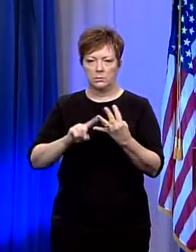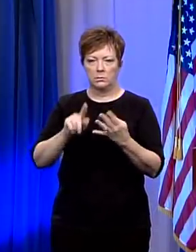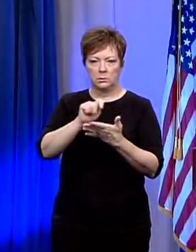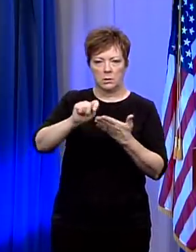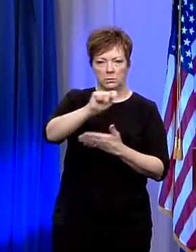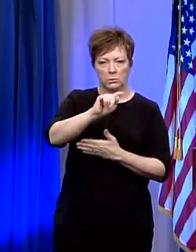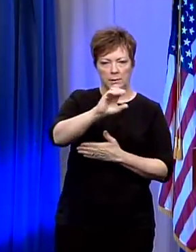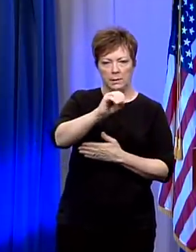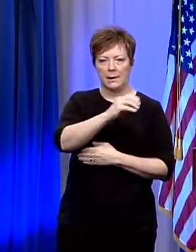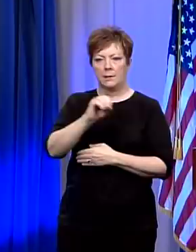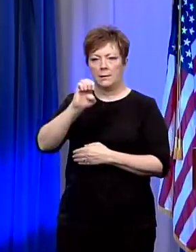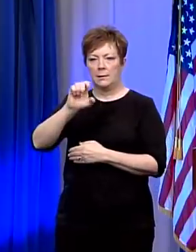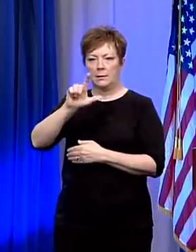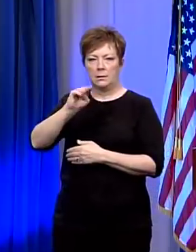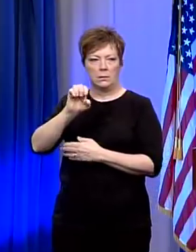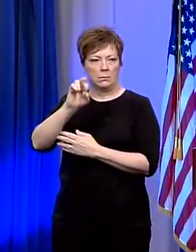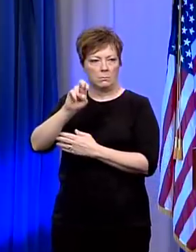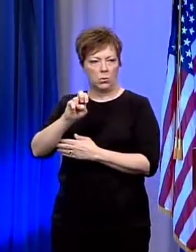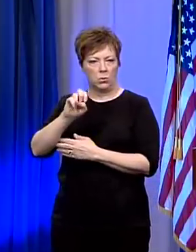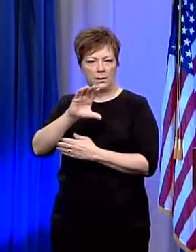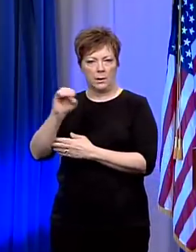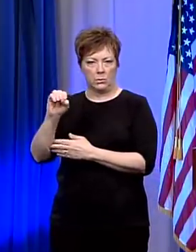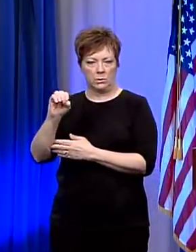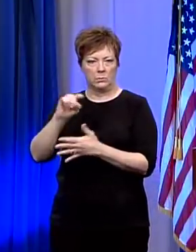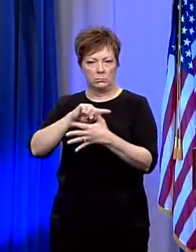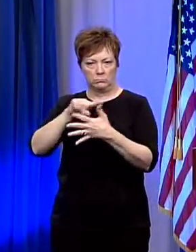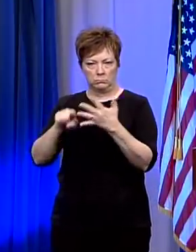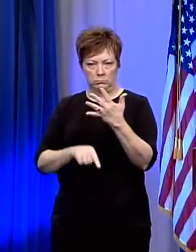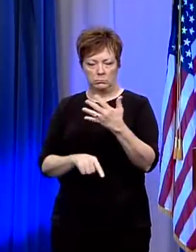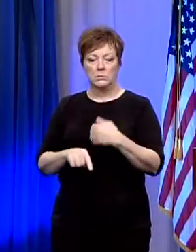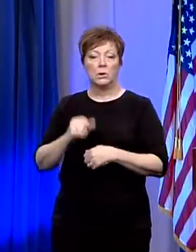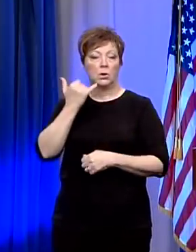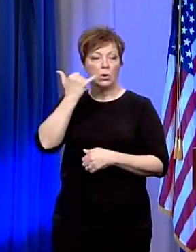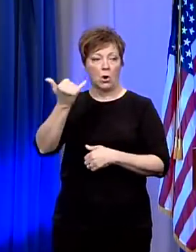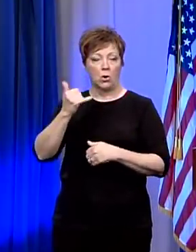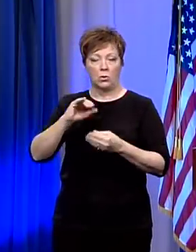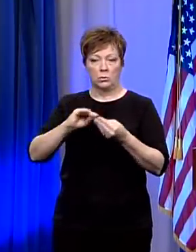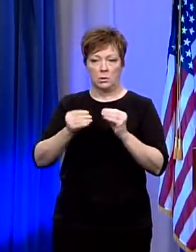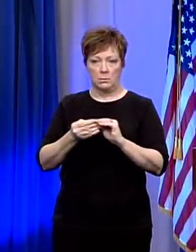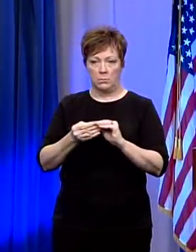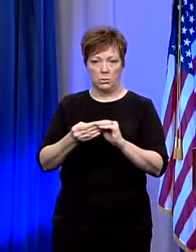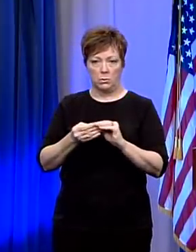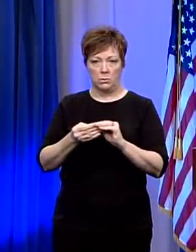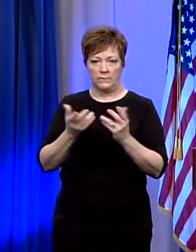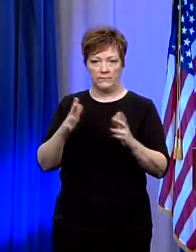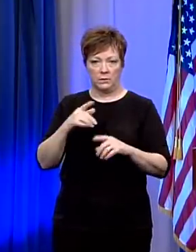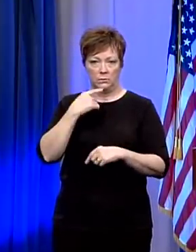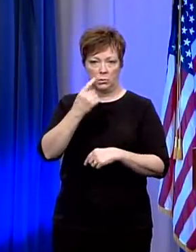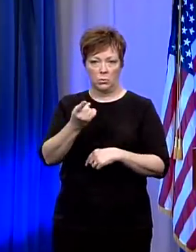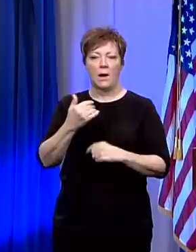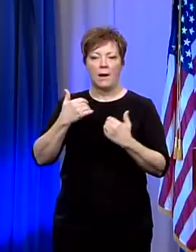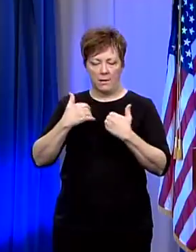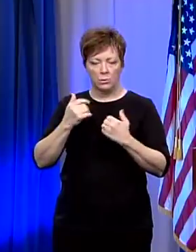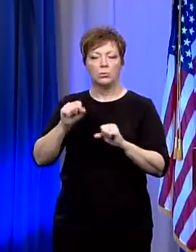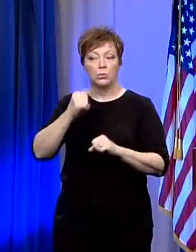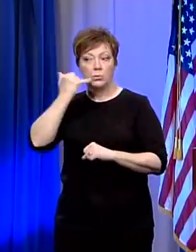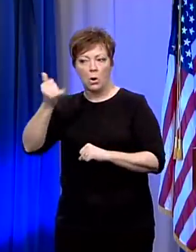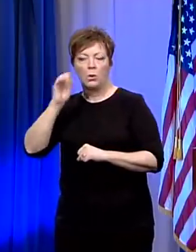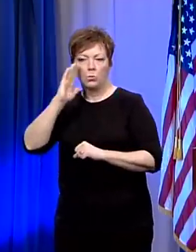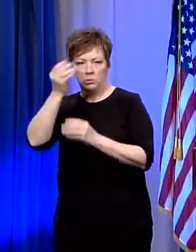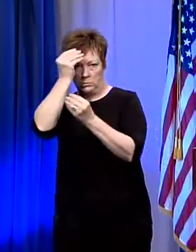Tuscaloosa County, and Elmore County. The call center number that we have shared with you before has the locations of